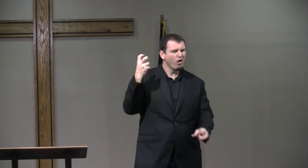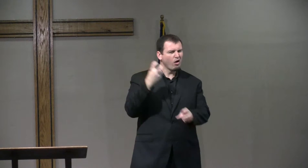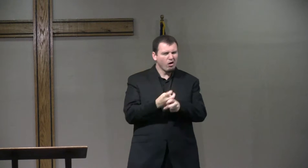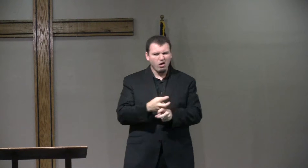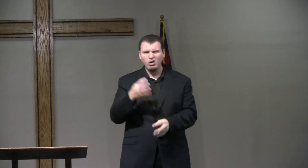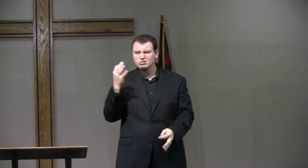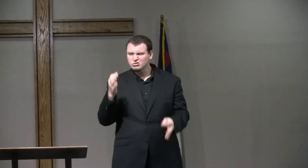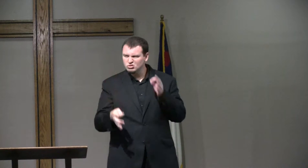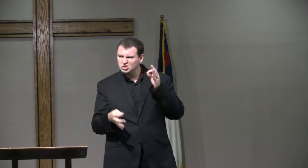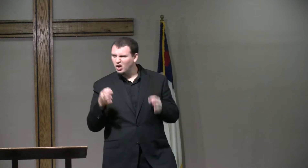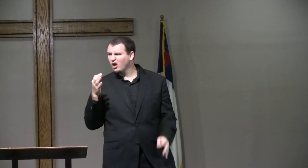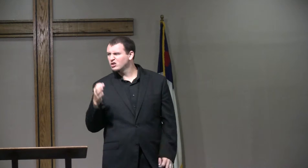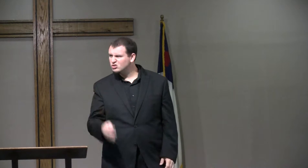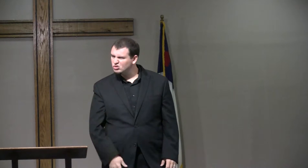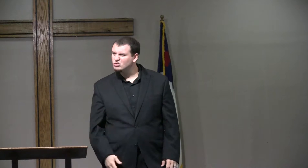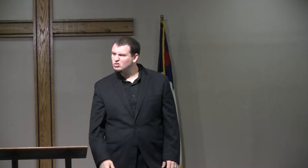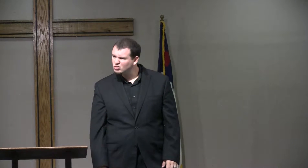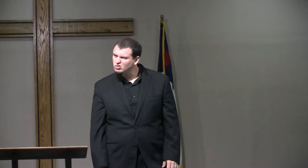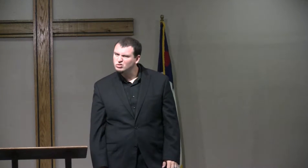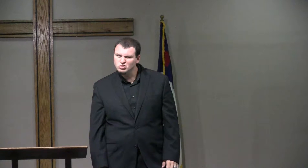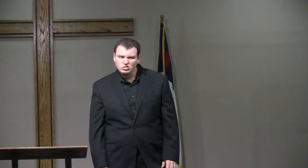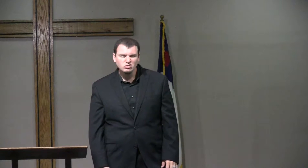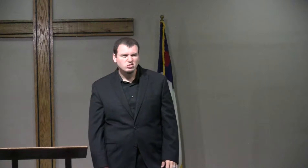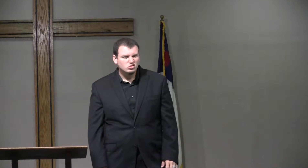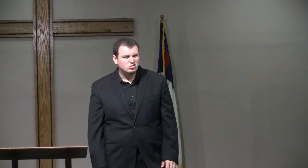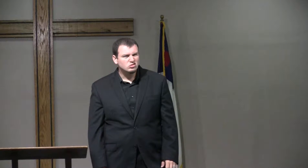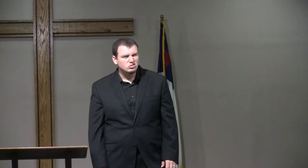Wow, that is harsh judgment.